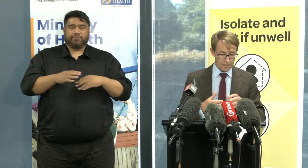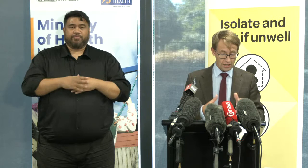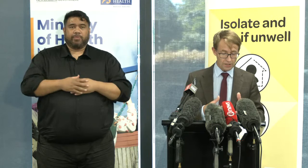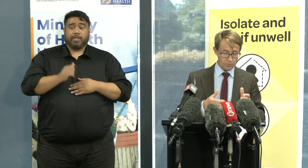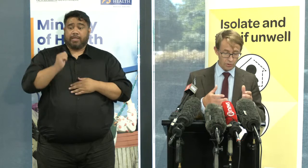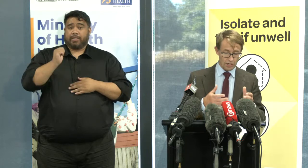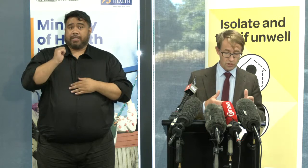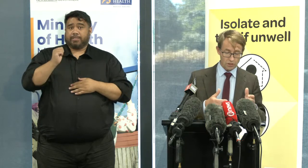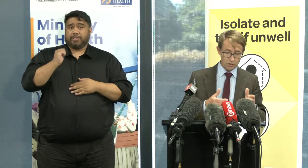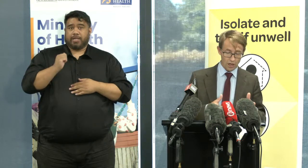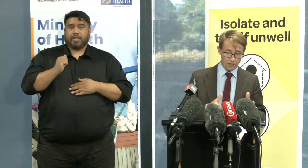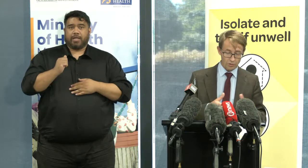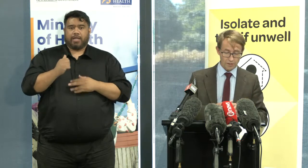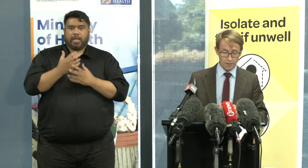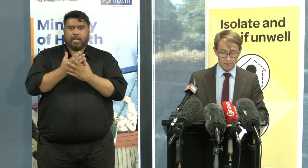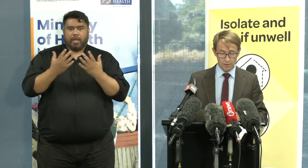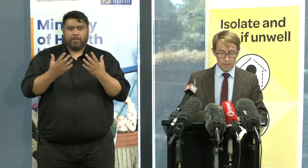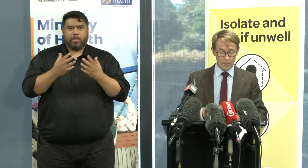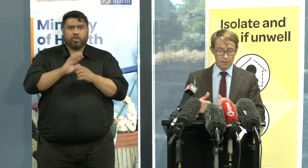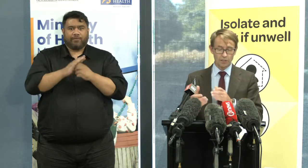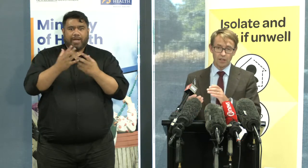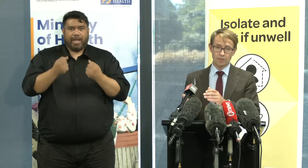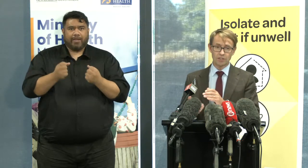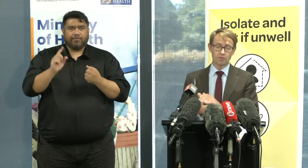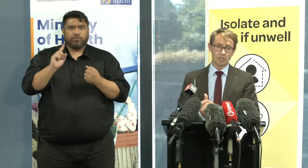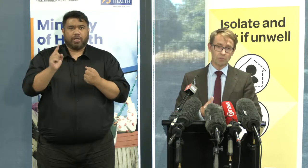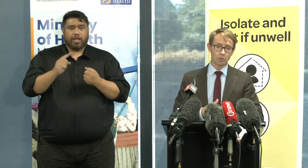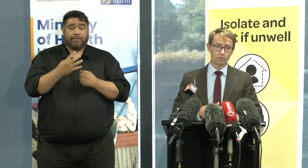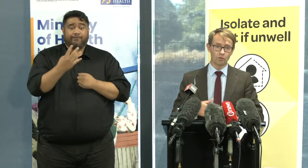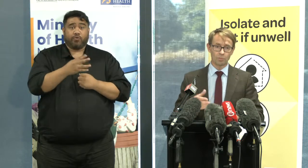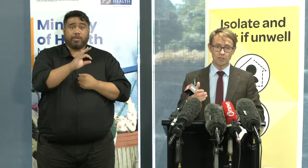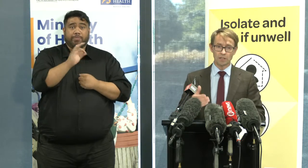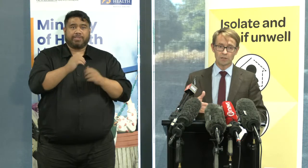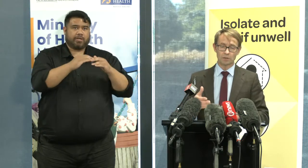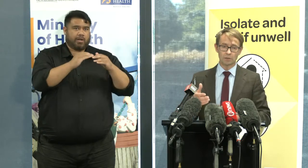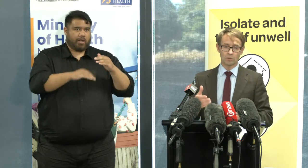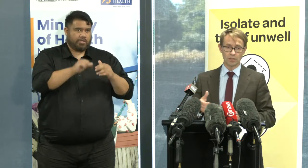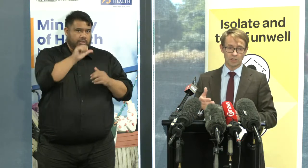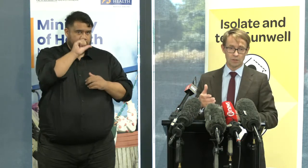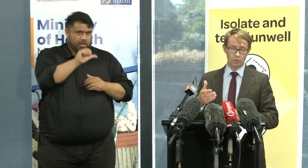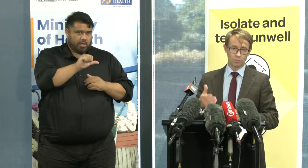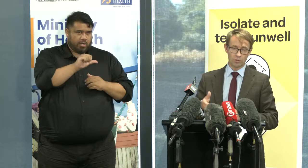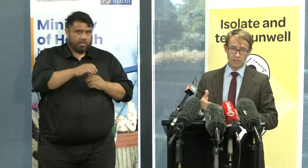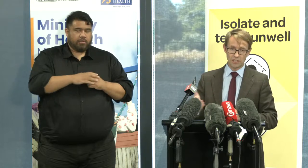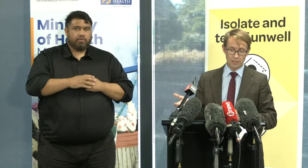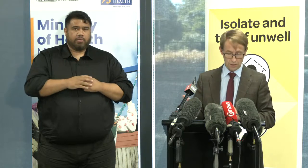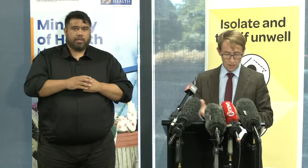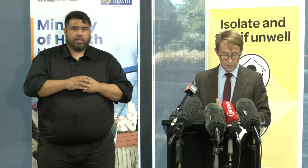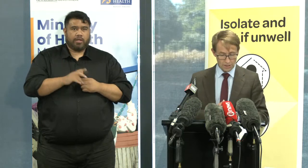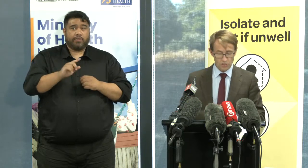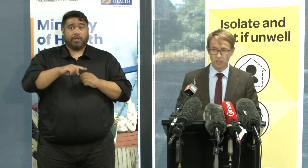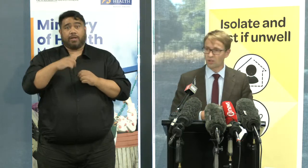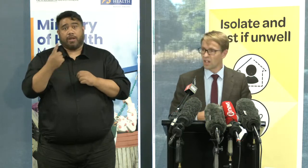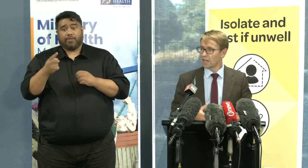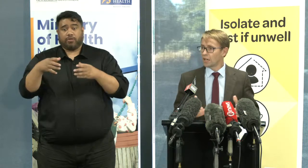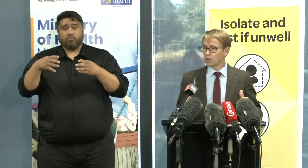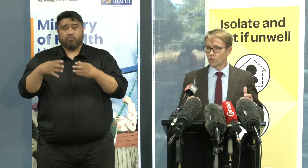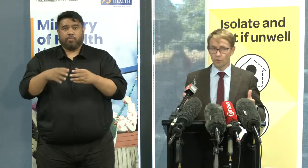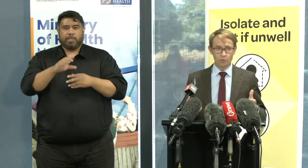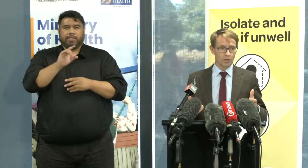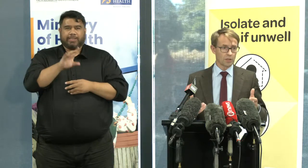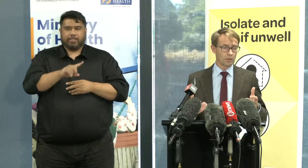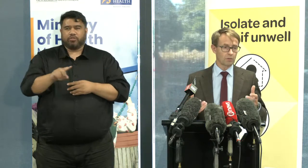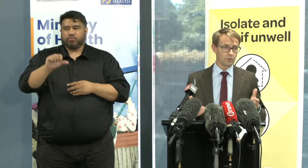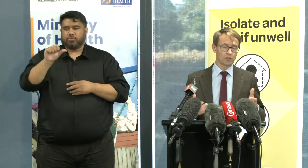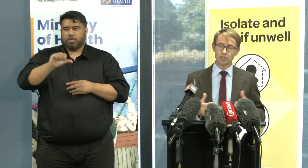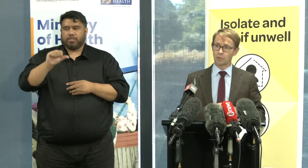14.4% of our cases were aged 9 or under, and another 17.4% were between 10 and 19. So